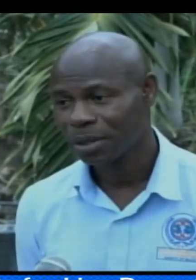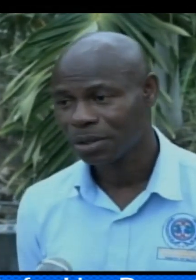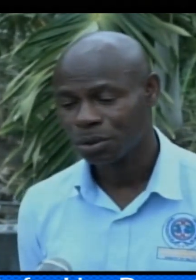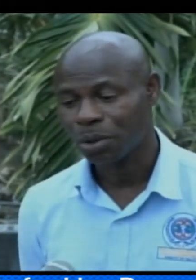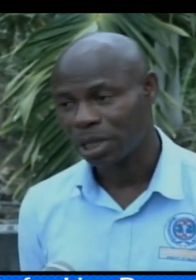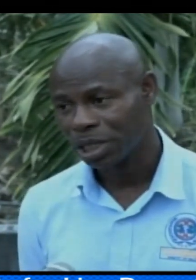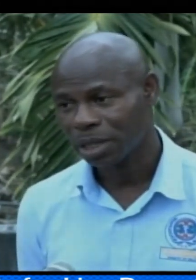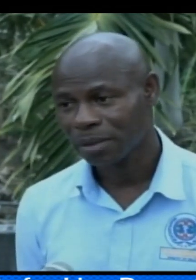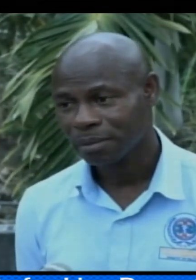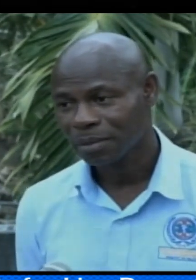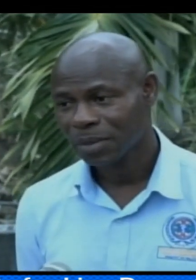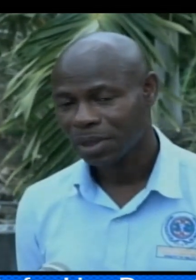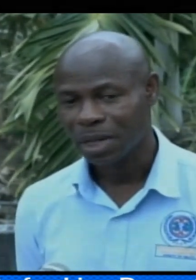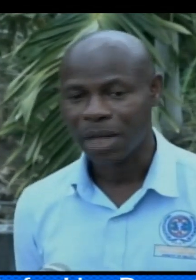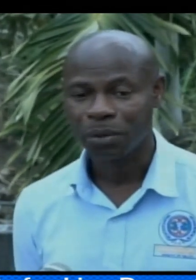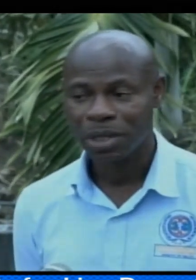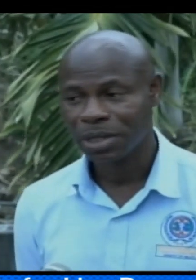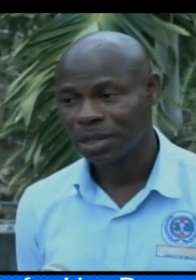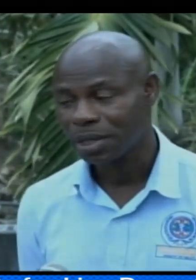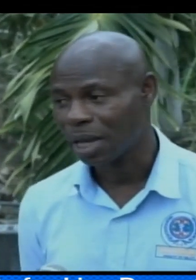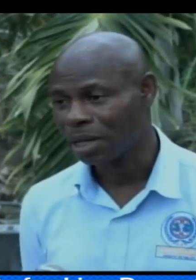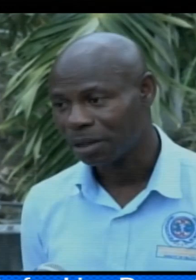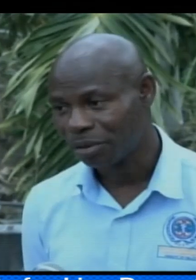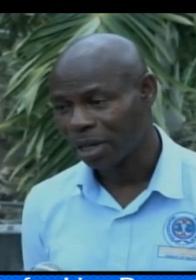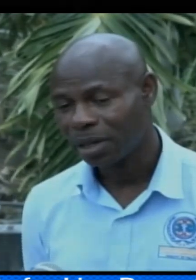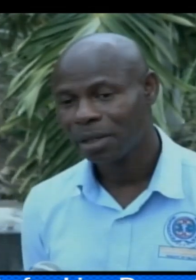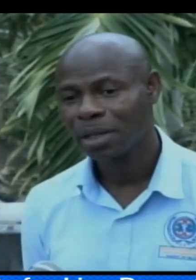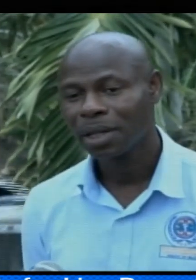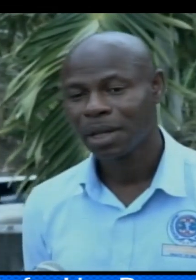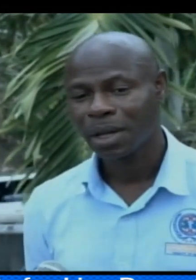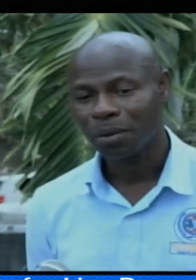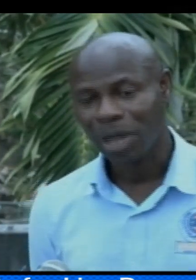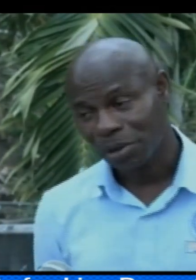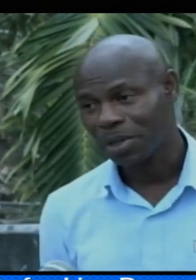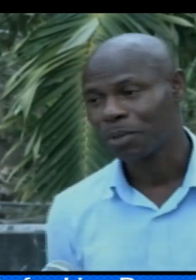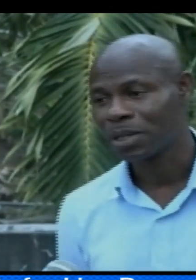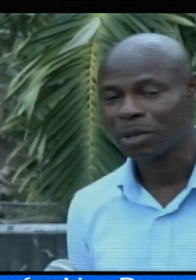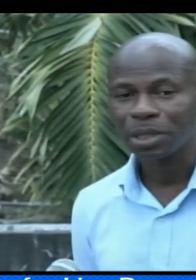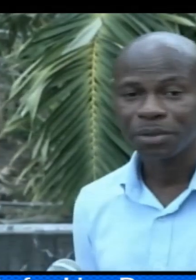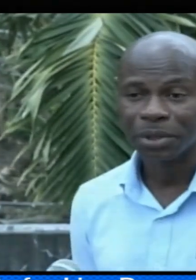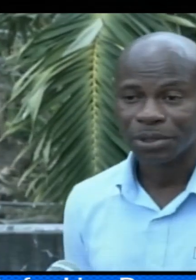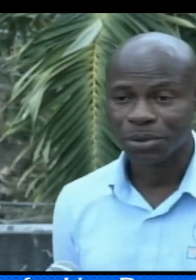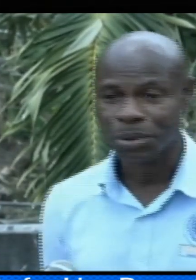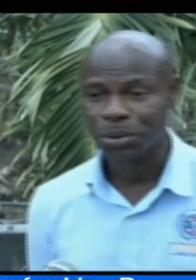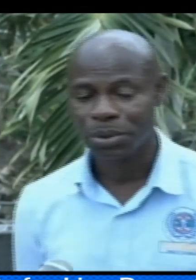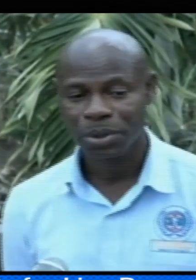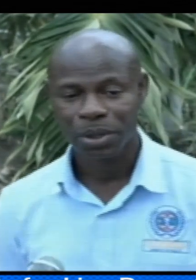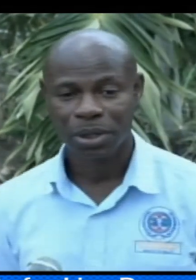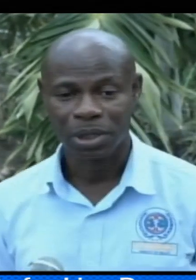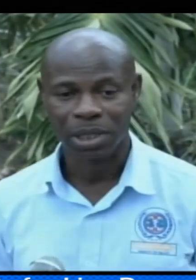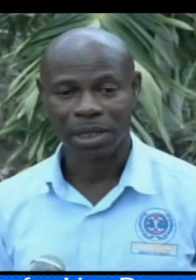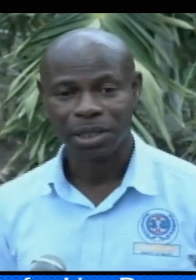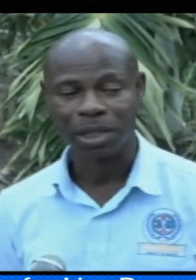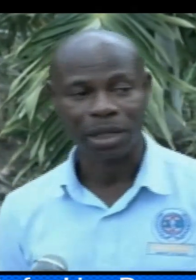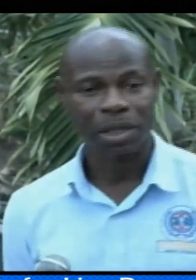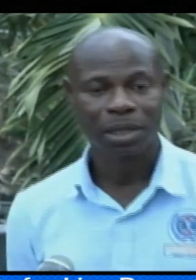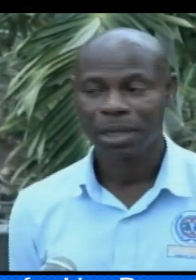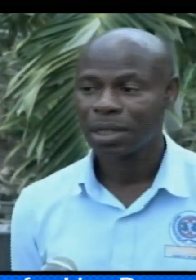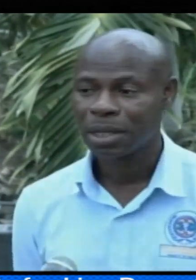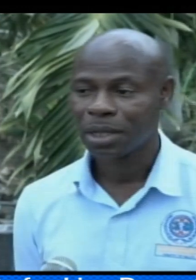risk to our nation. And once this is identified, we have a responsibility for us to